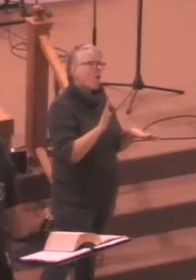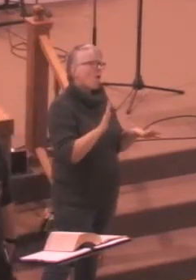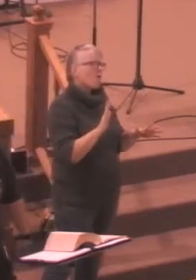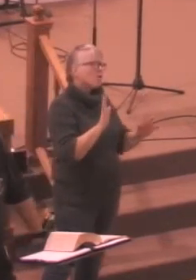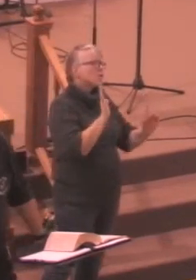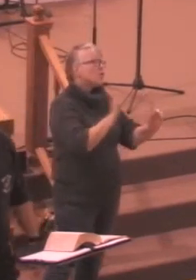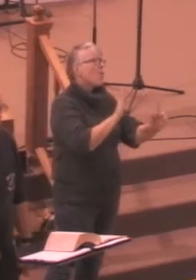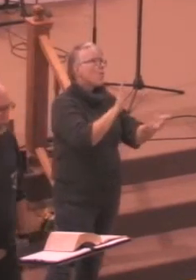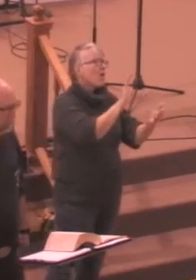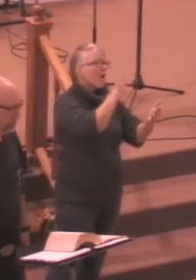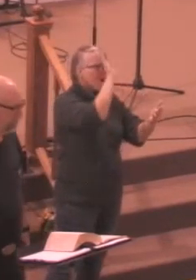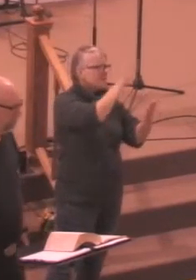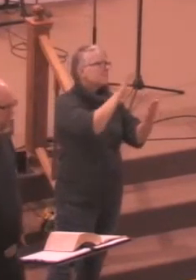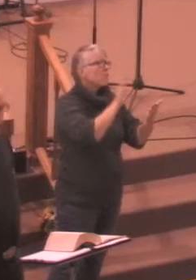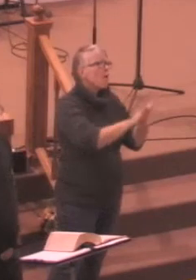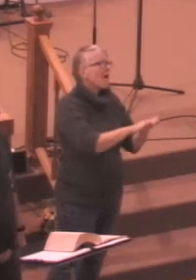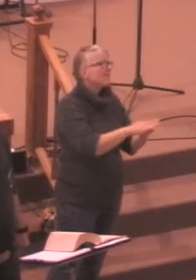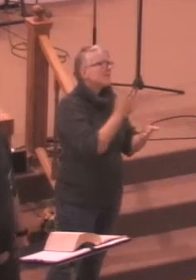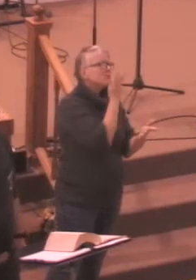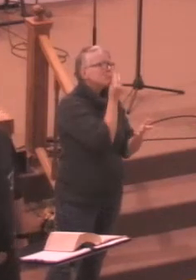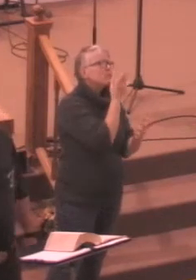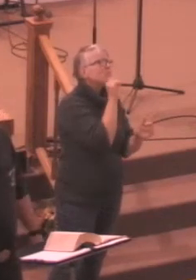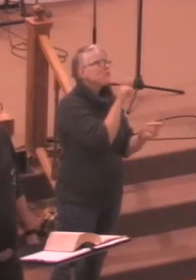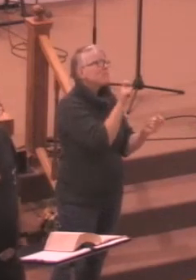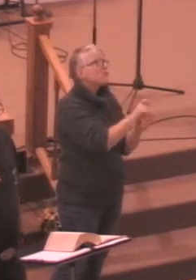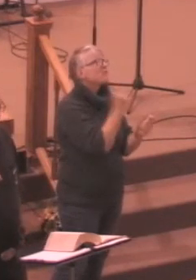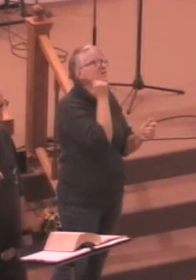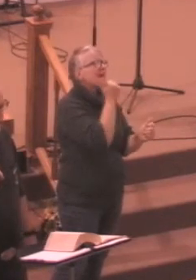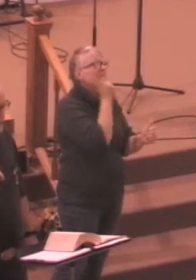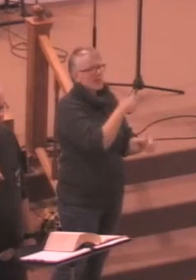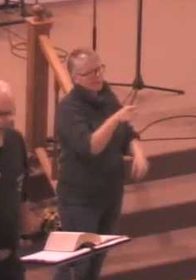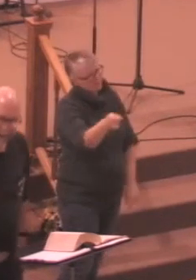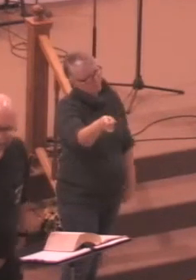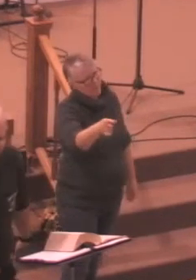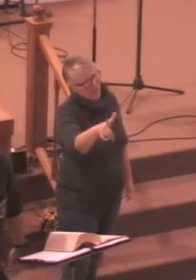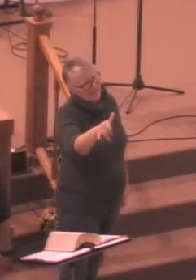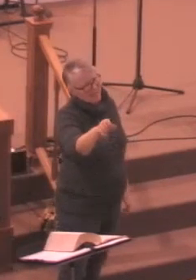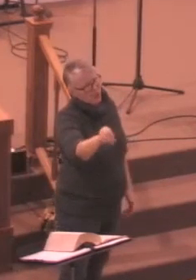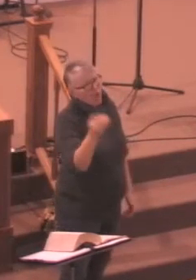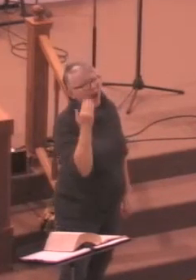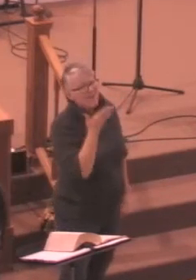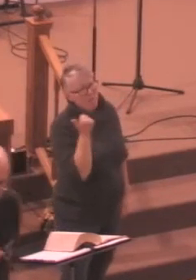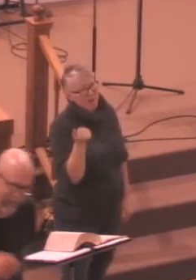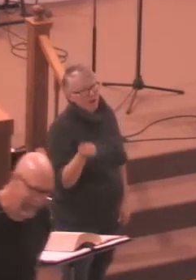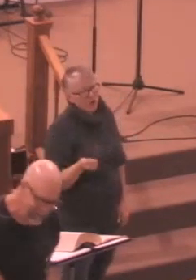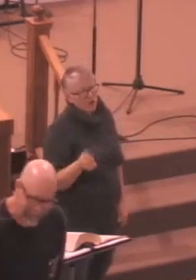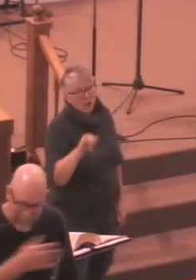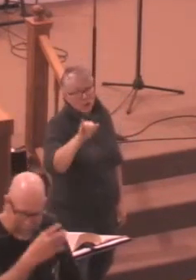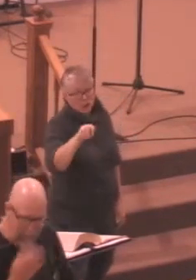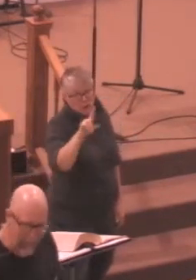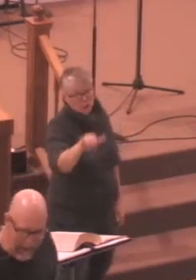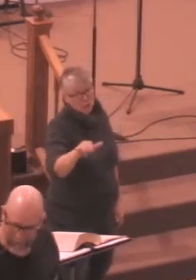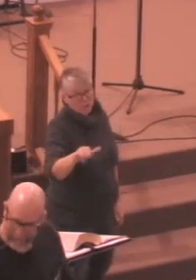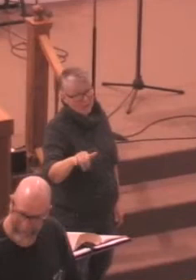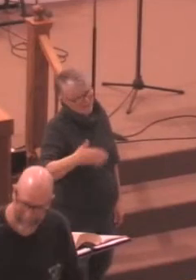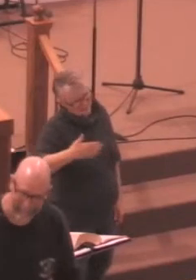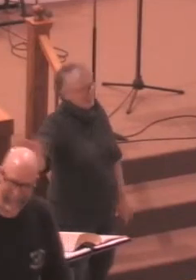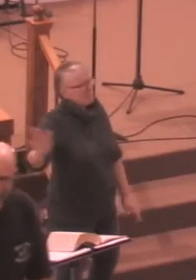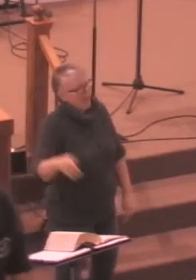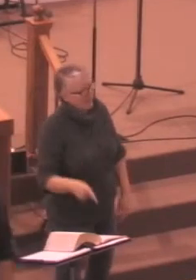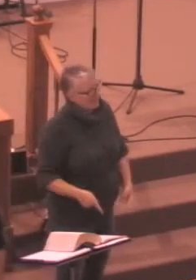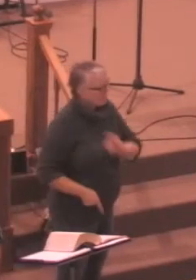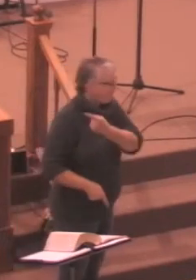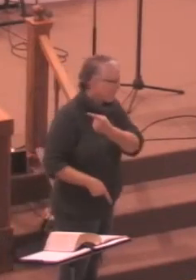day? Don't raise your hand, because I'll call. Leo, I know better. Come on. Judy, just give him a whack. There you go.